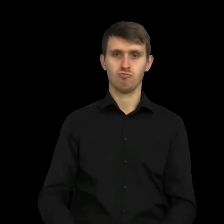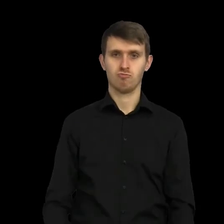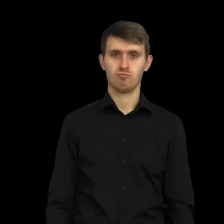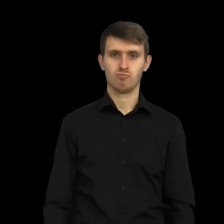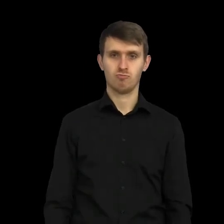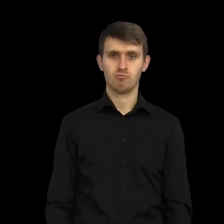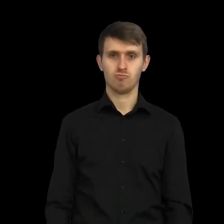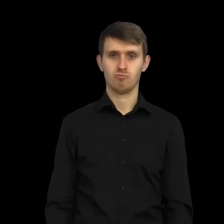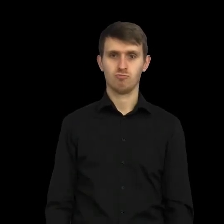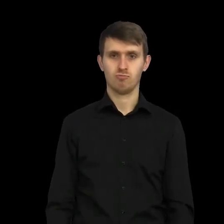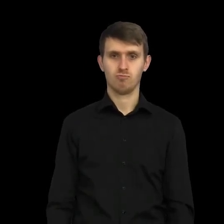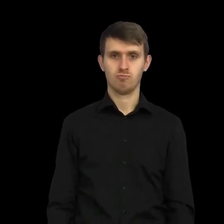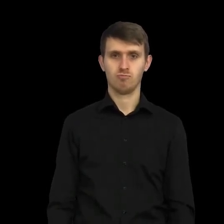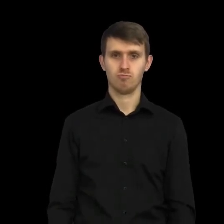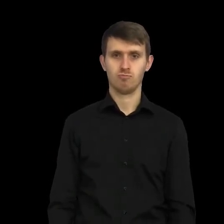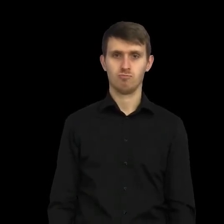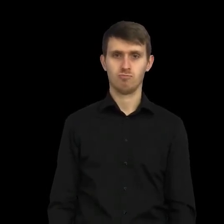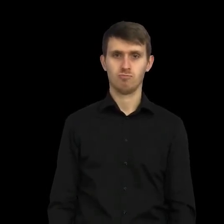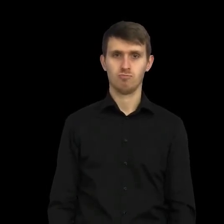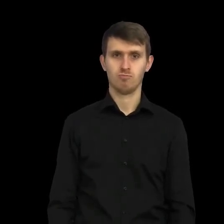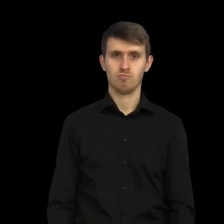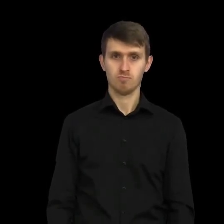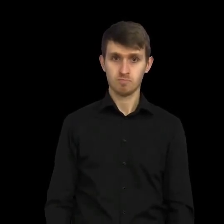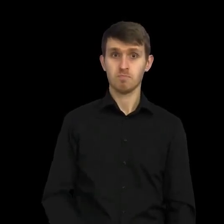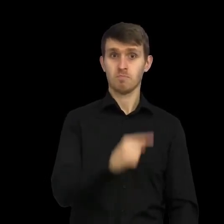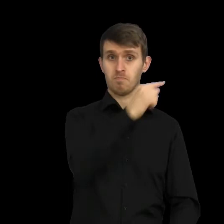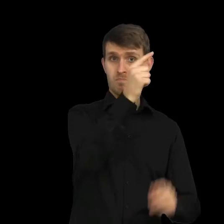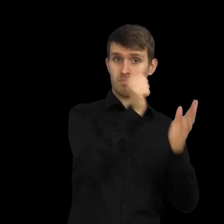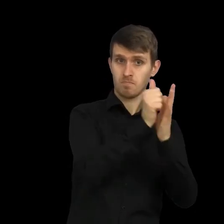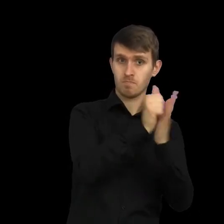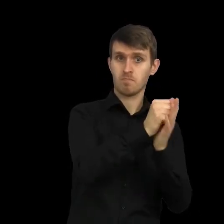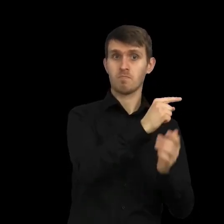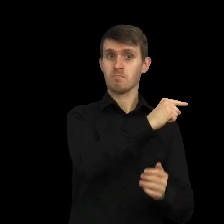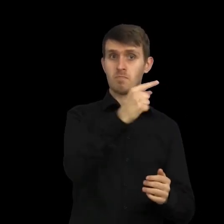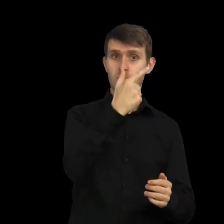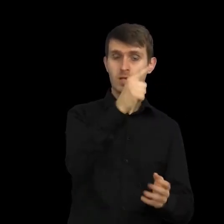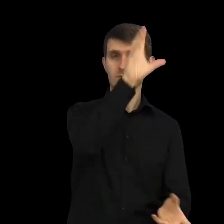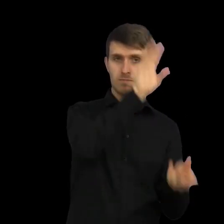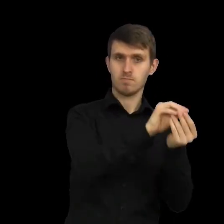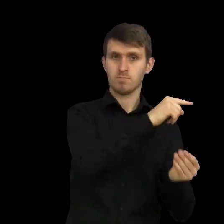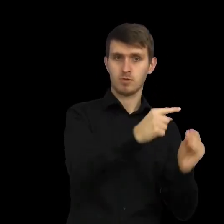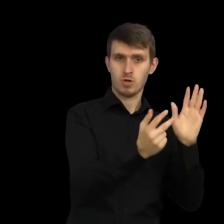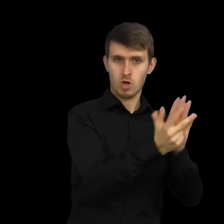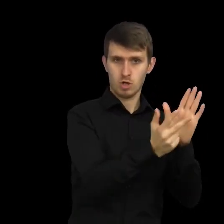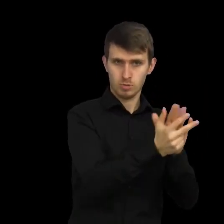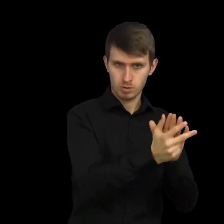equation. If this is equal to that, anything we do to that, we also have to do to this. So let's subtract 2 from both sides.